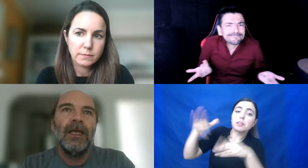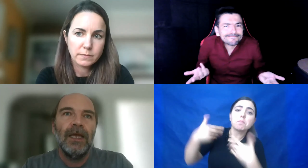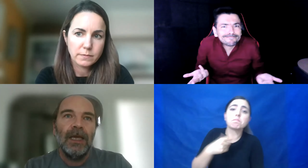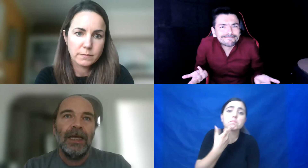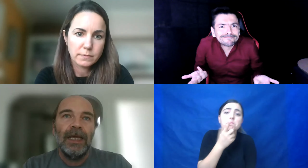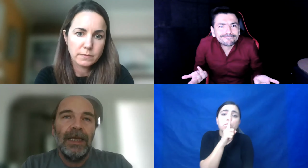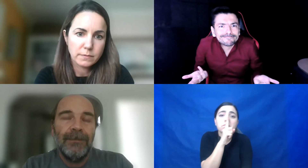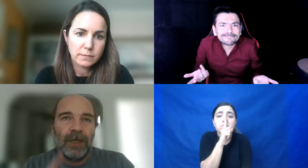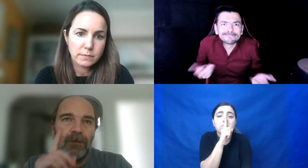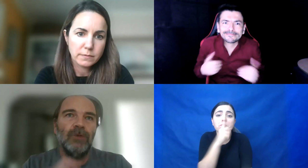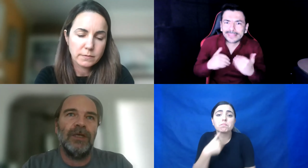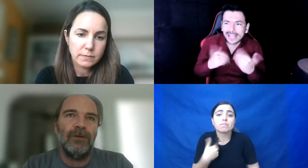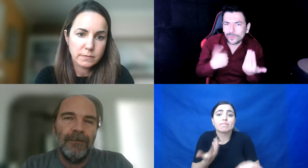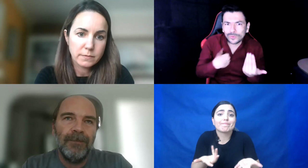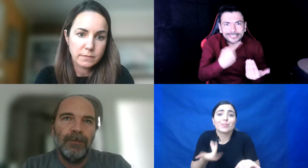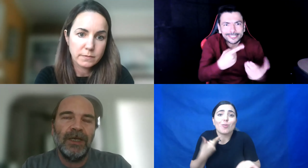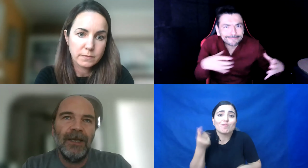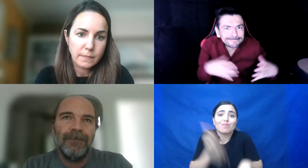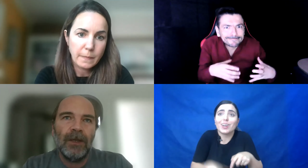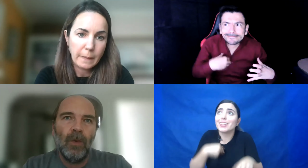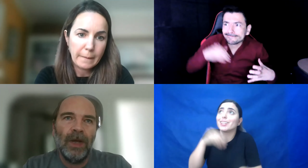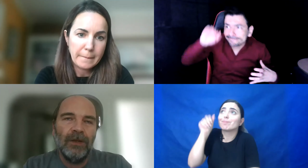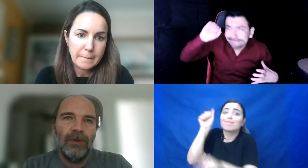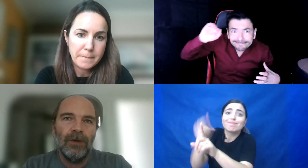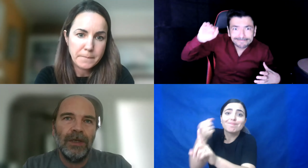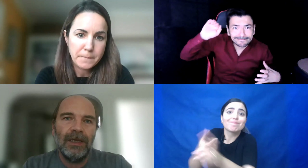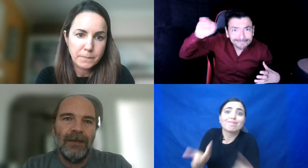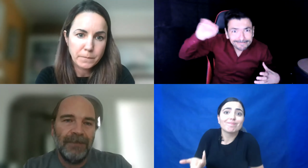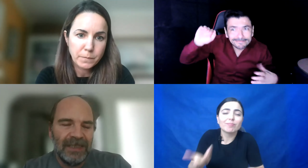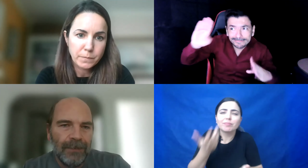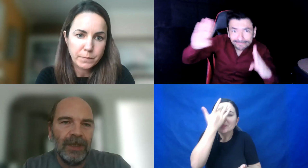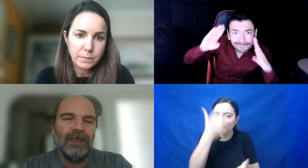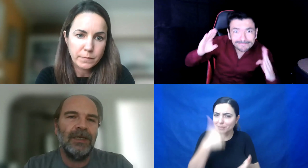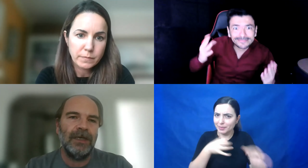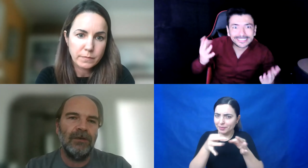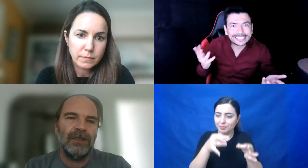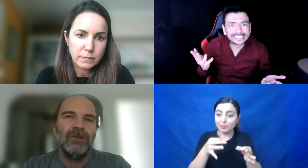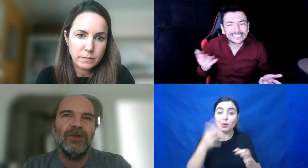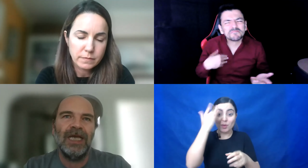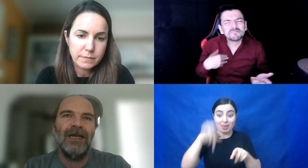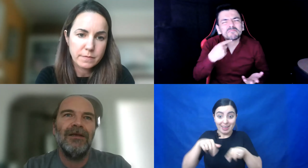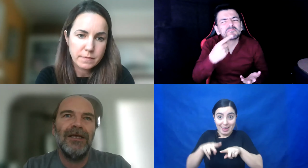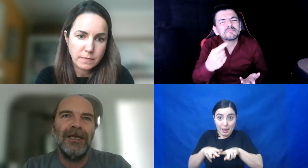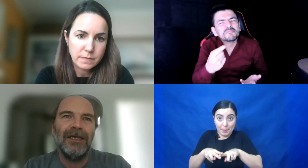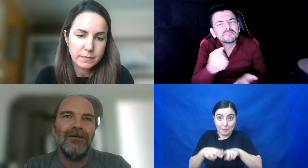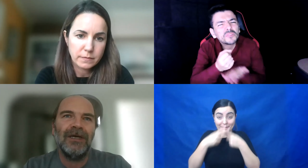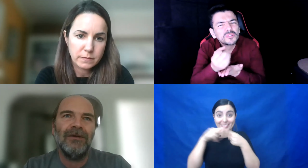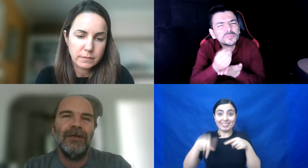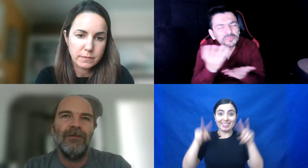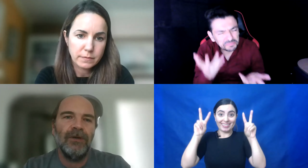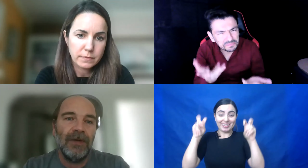heard, both in an organized group or in the marketplace? When we started